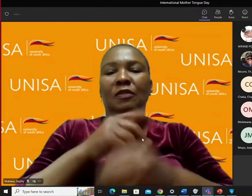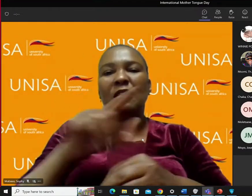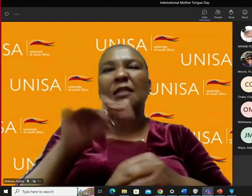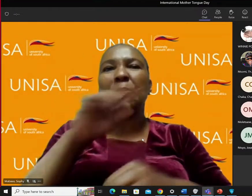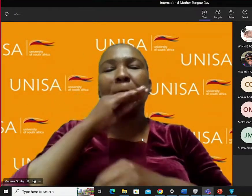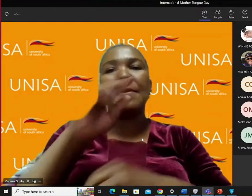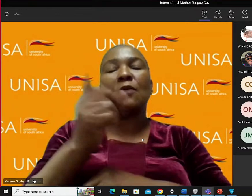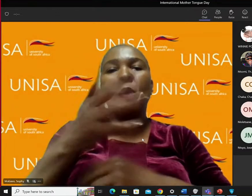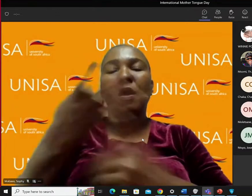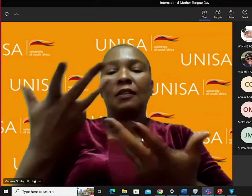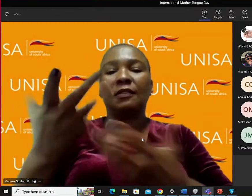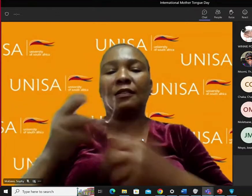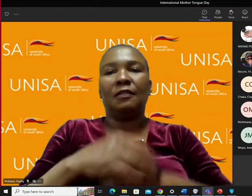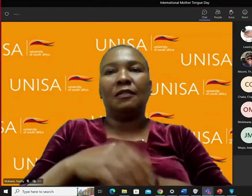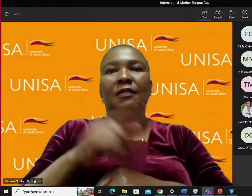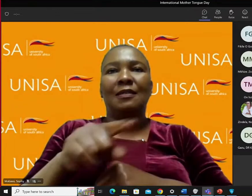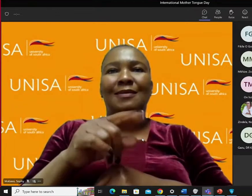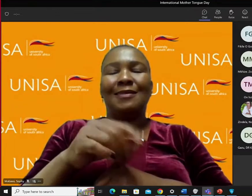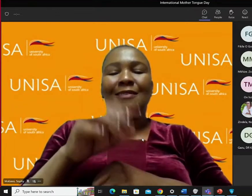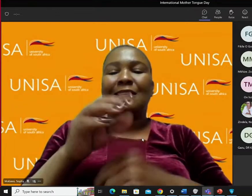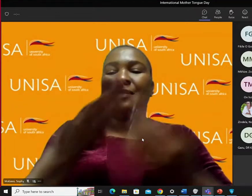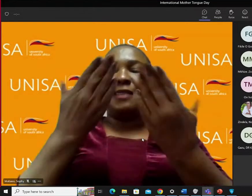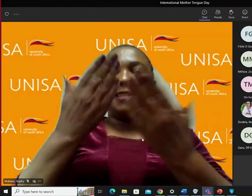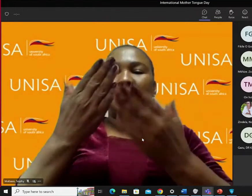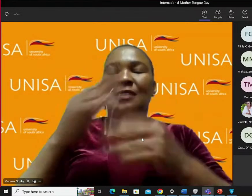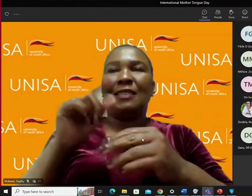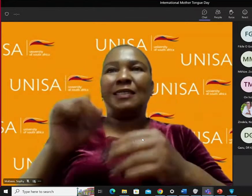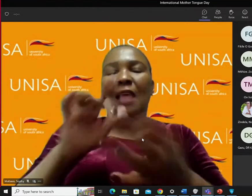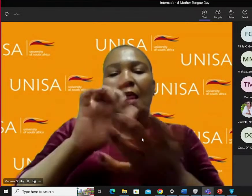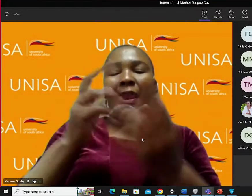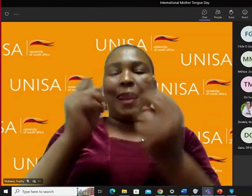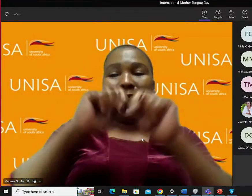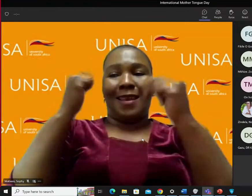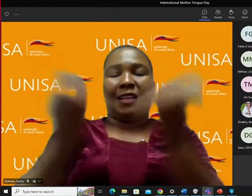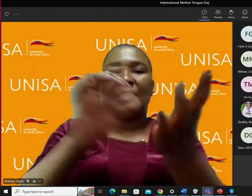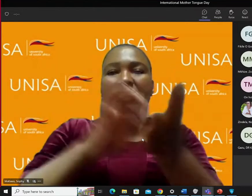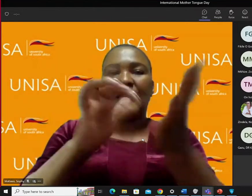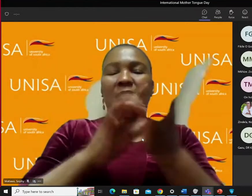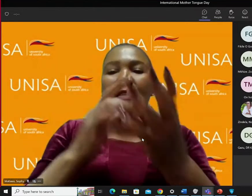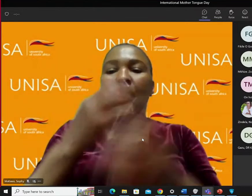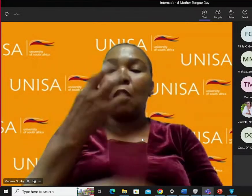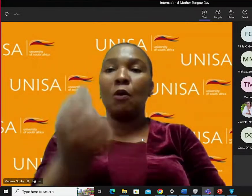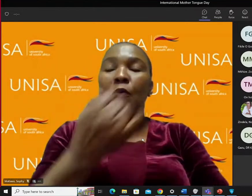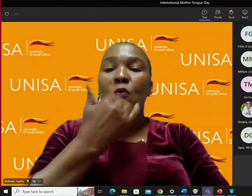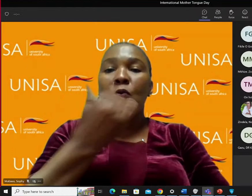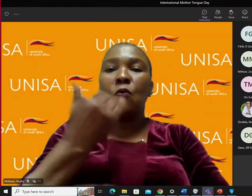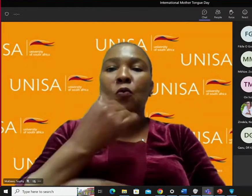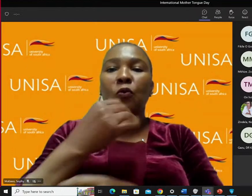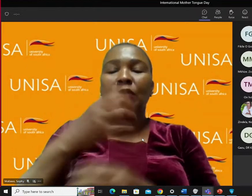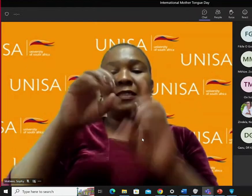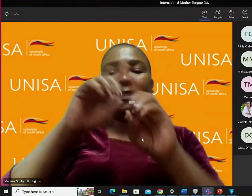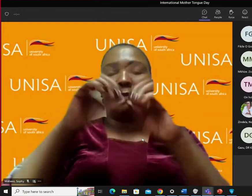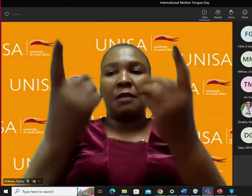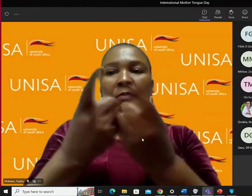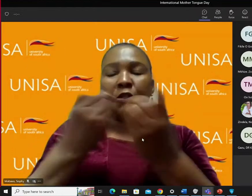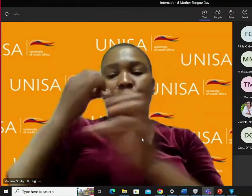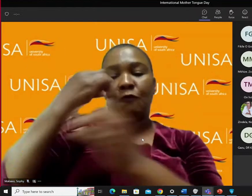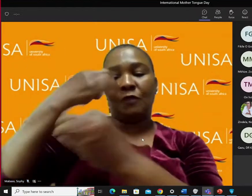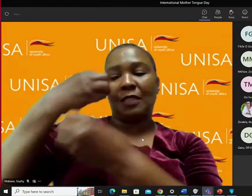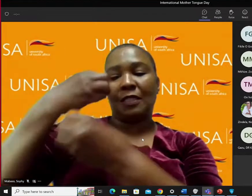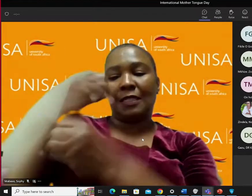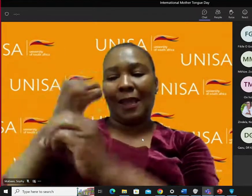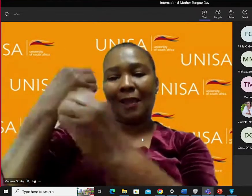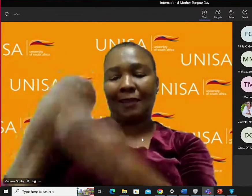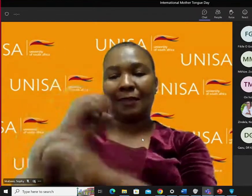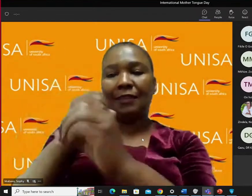entails. SADILAR is a national incentive currently hosted by the Department of Science and Innovation, where they